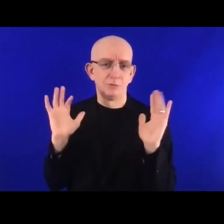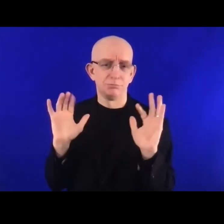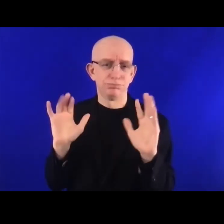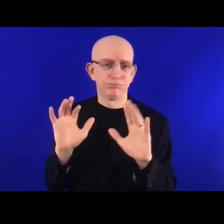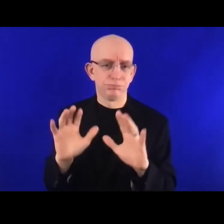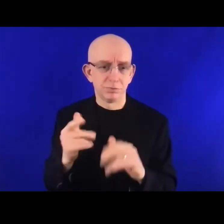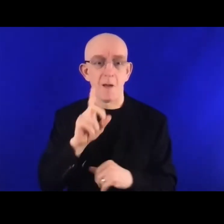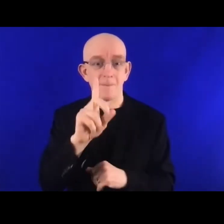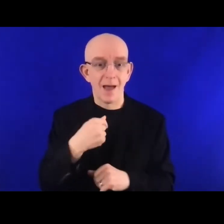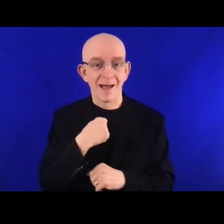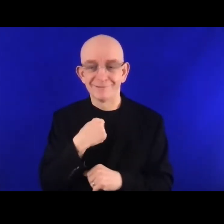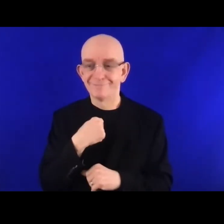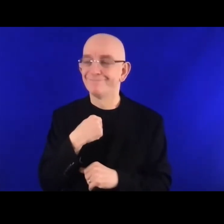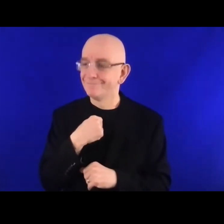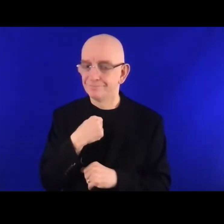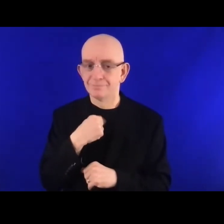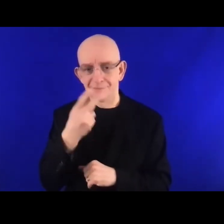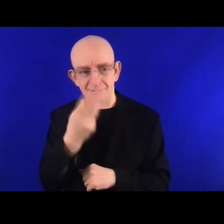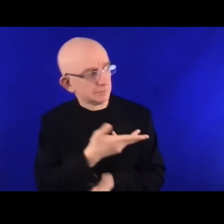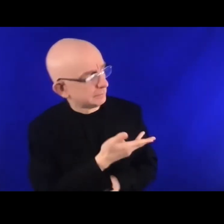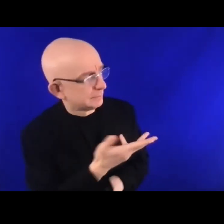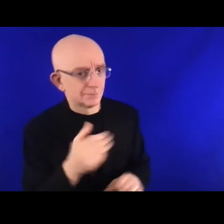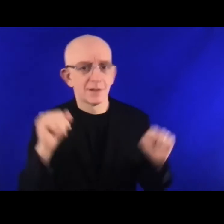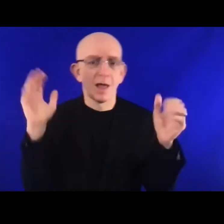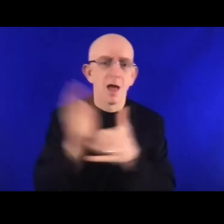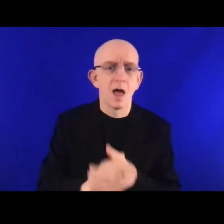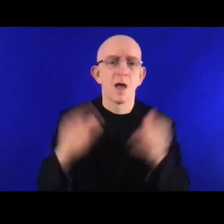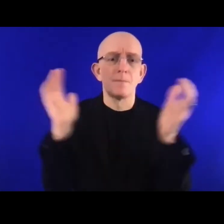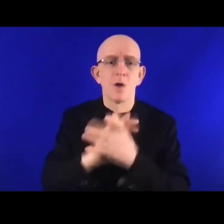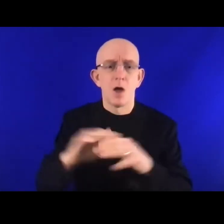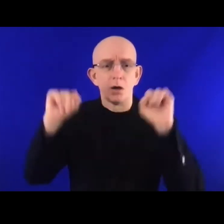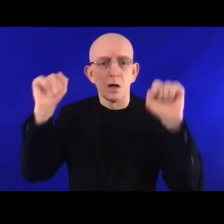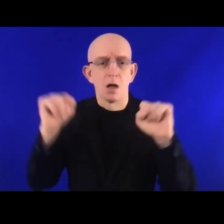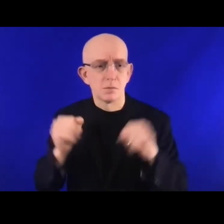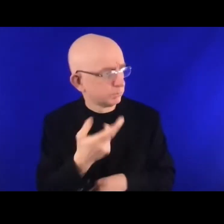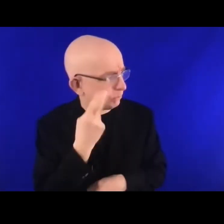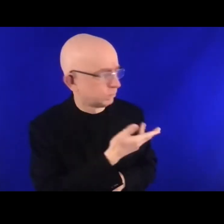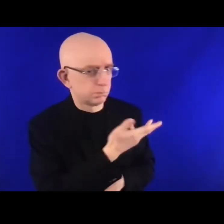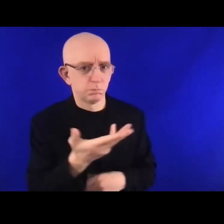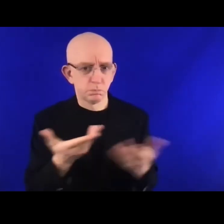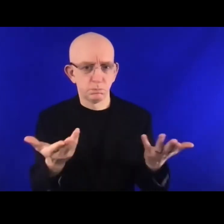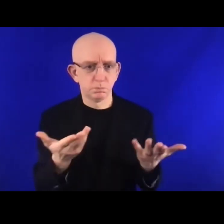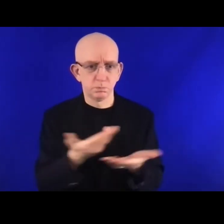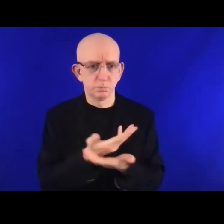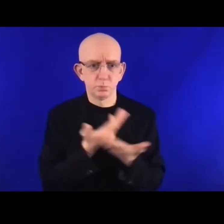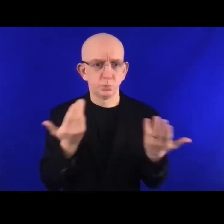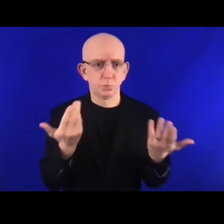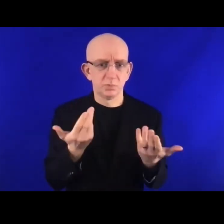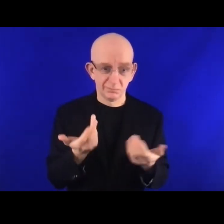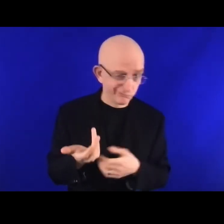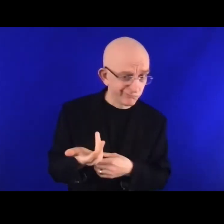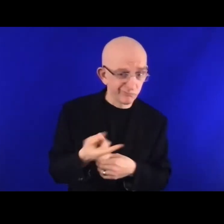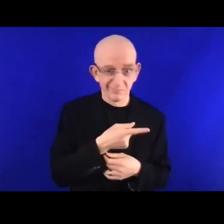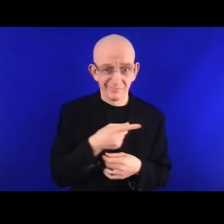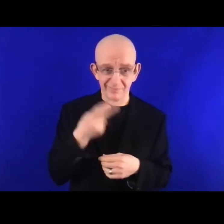the reason that they don't like to watch as we play or we compete. But I hope that one day it will change, that, you